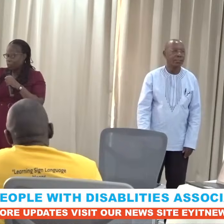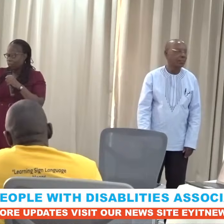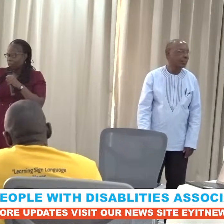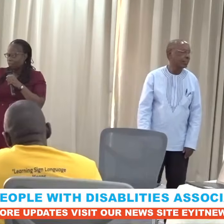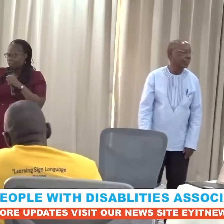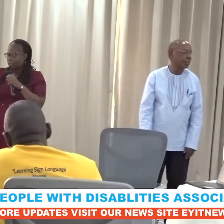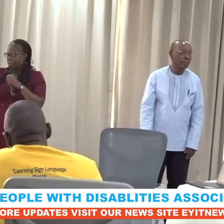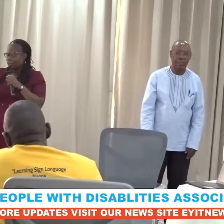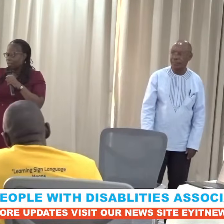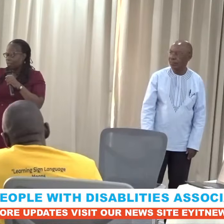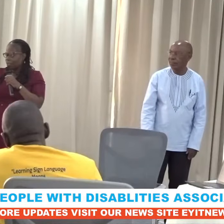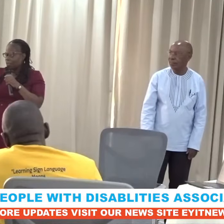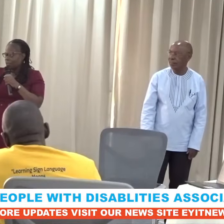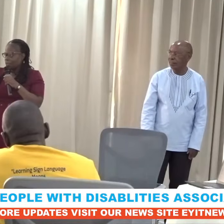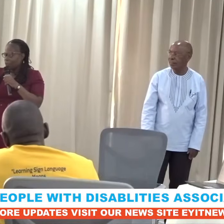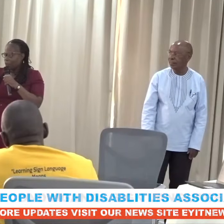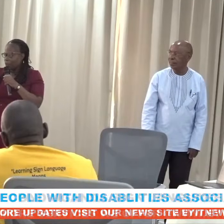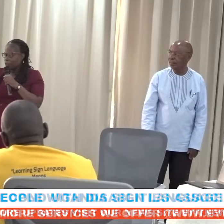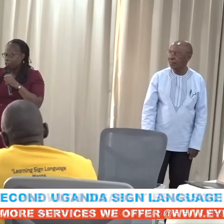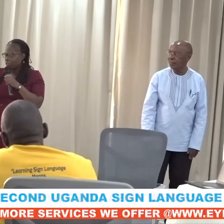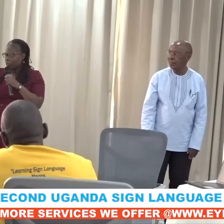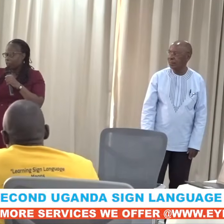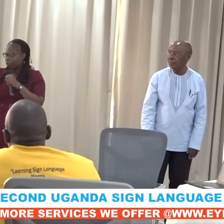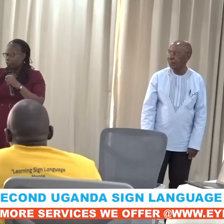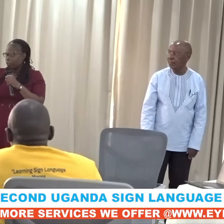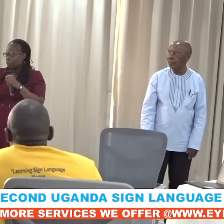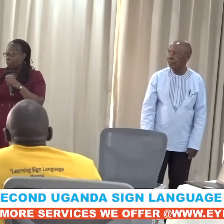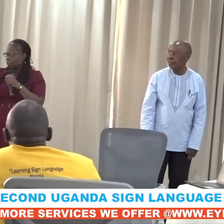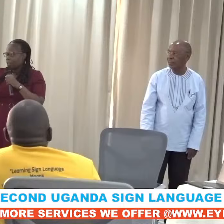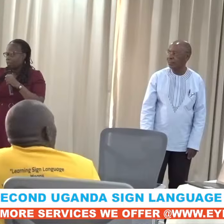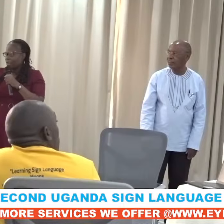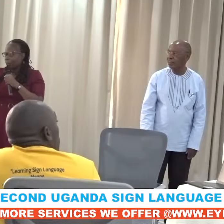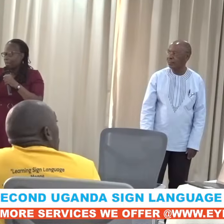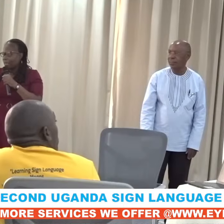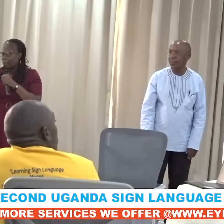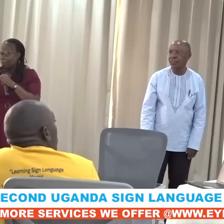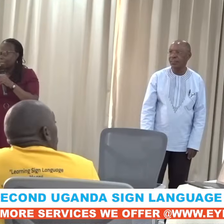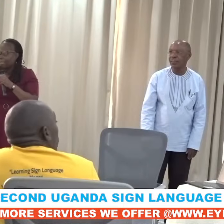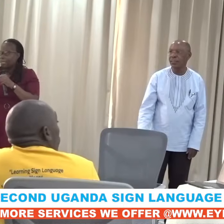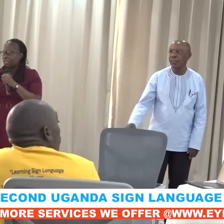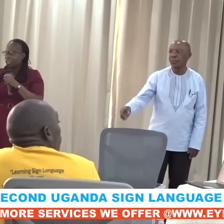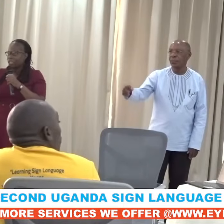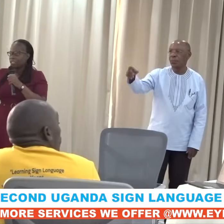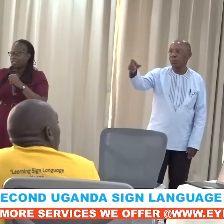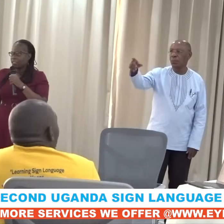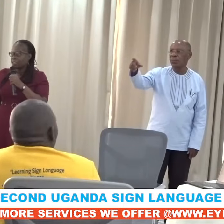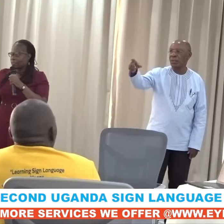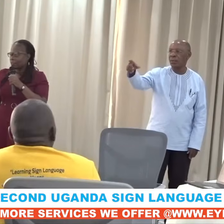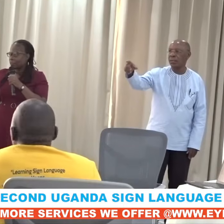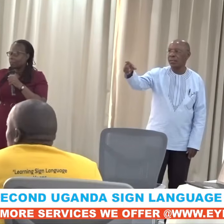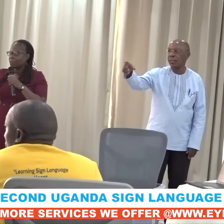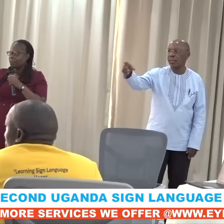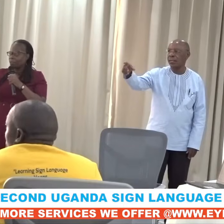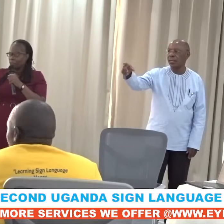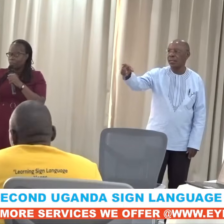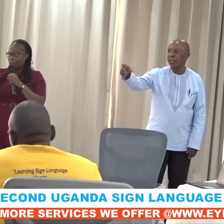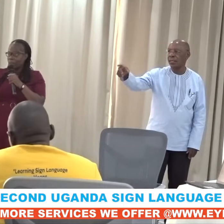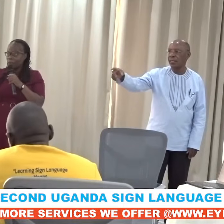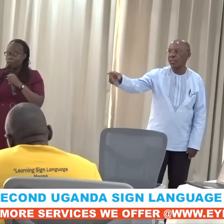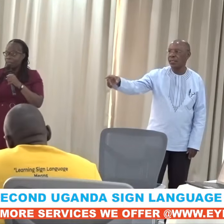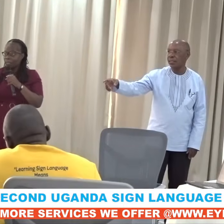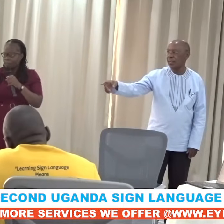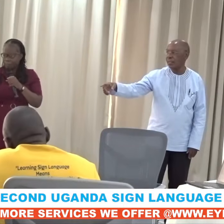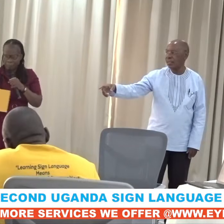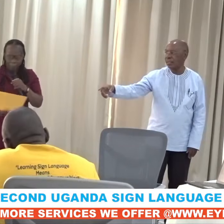Mwanguzi Jonathan. Seruma Joseph. Namale Blessed Shadia. Joseph is